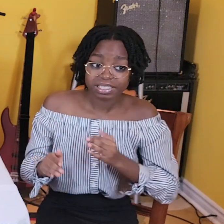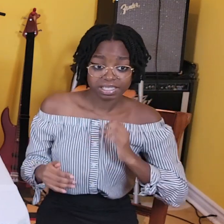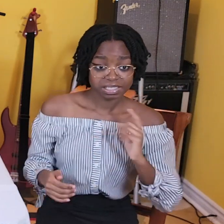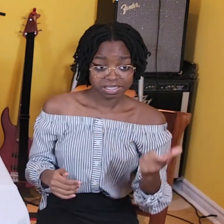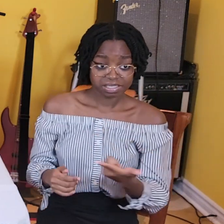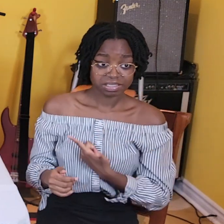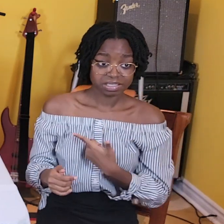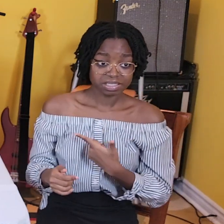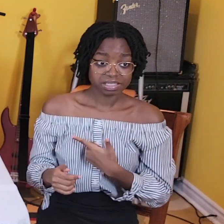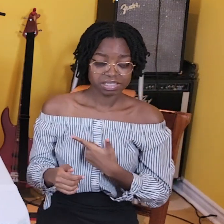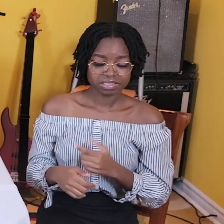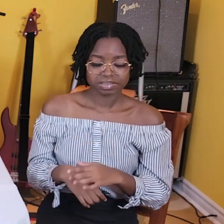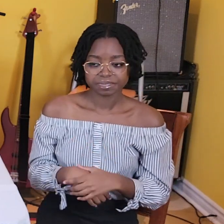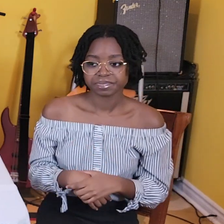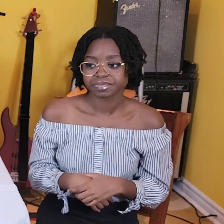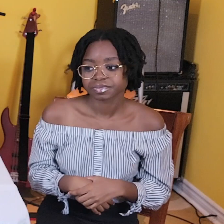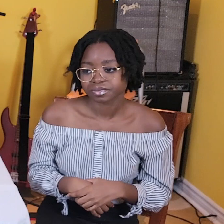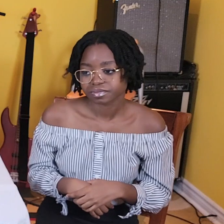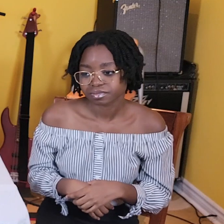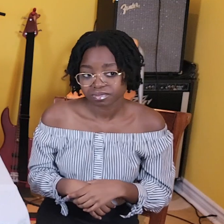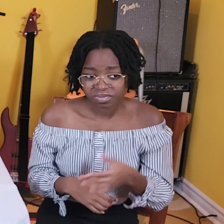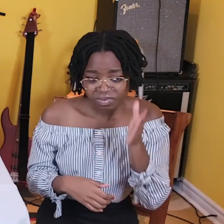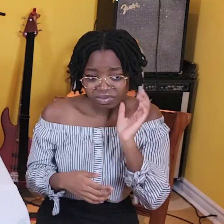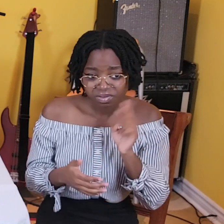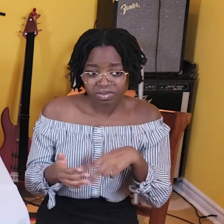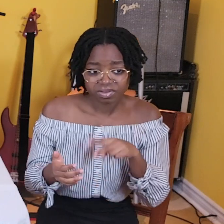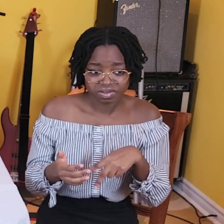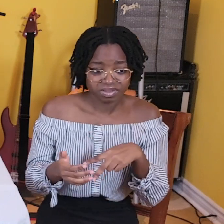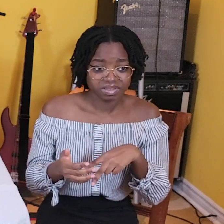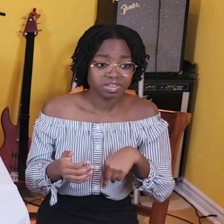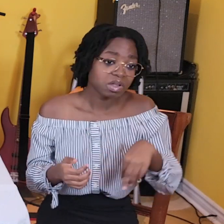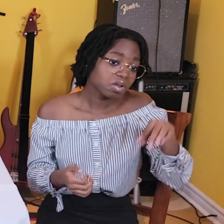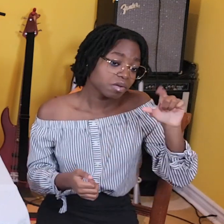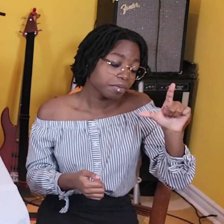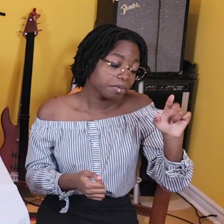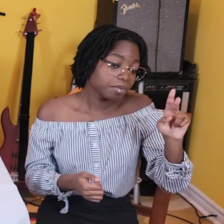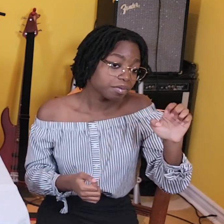Luke 23 verse 26, where he showed this exemplary love.